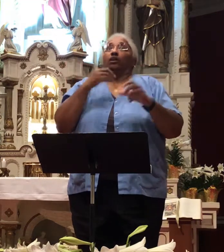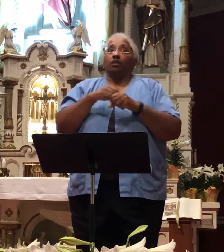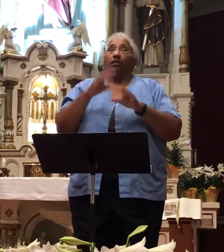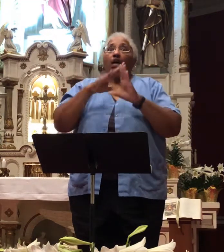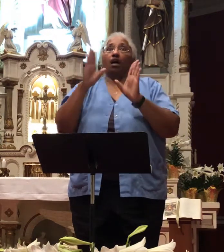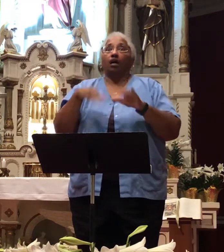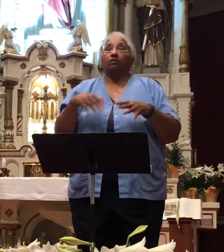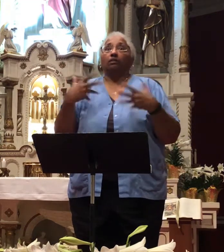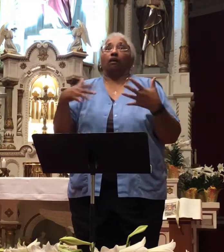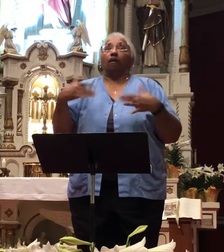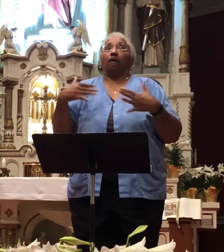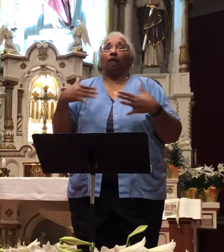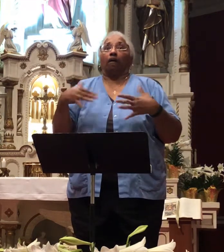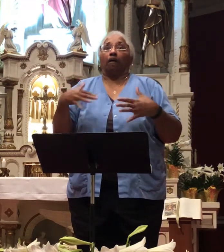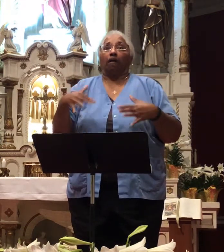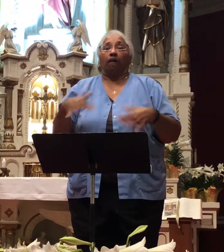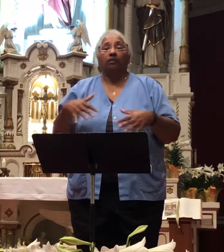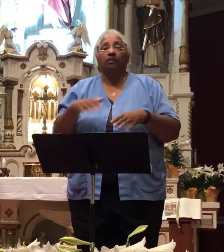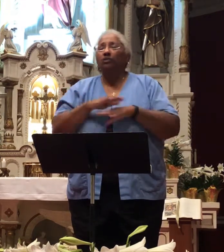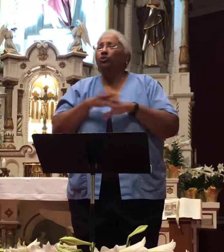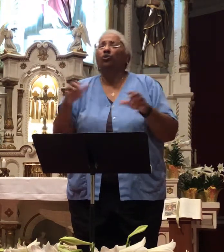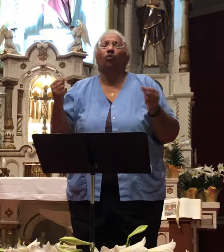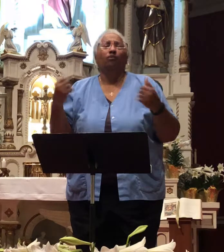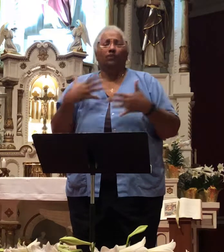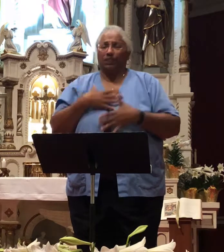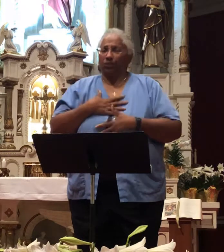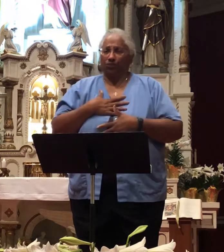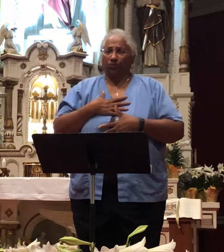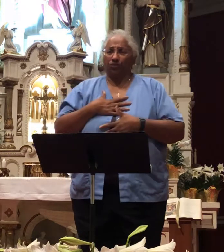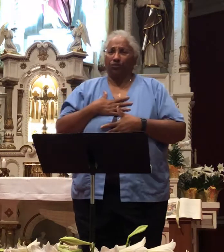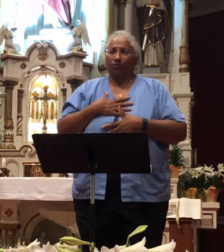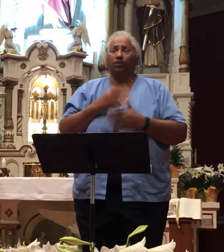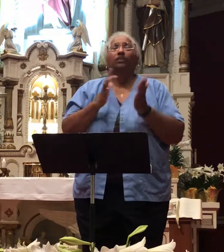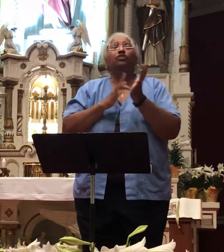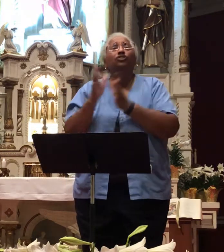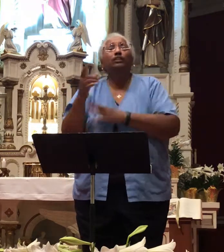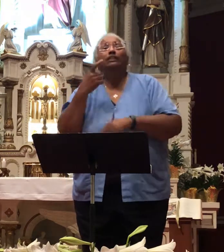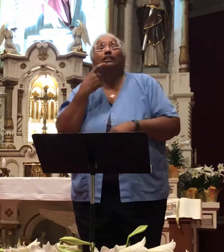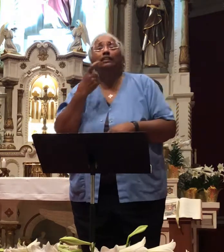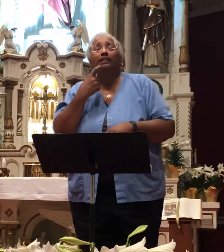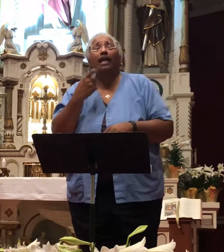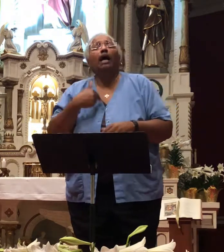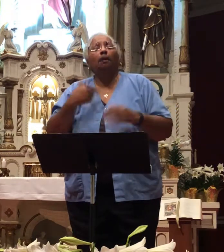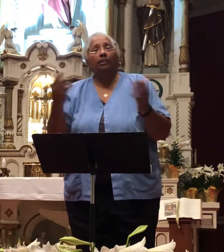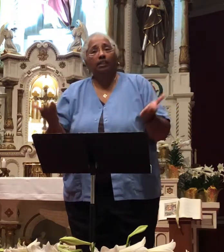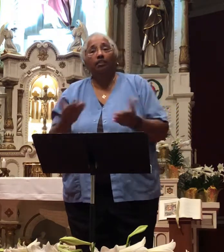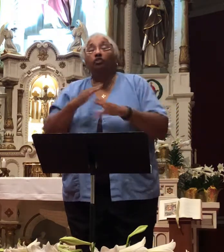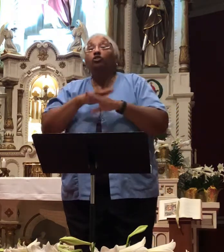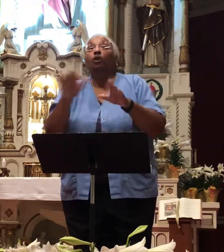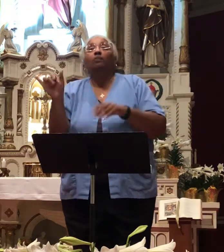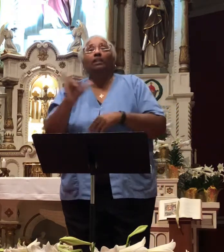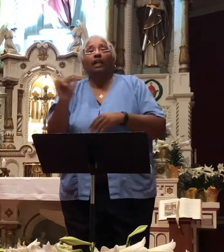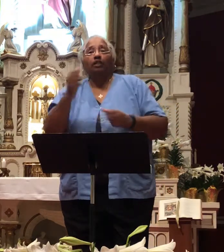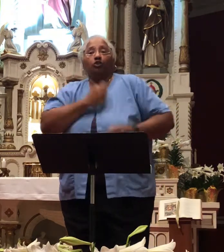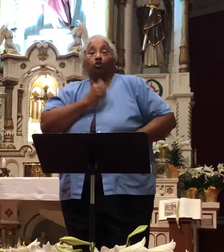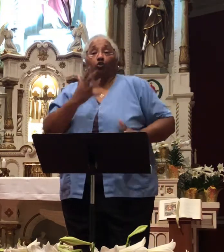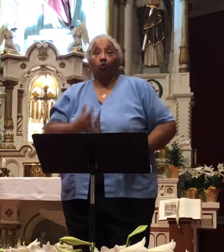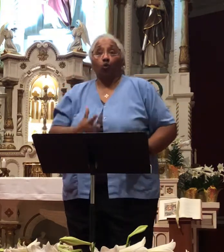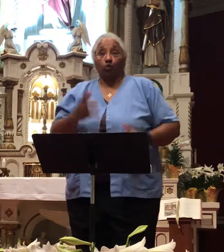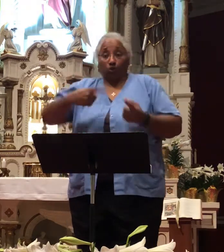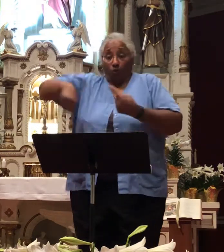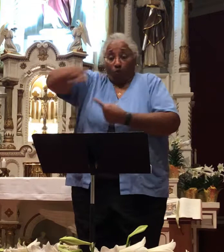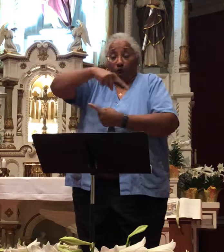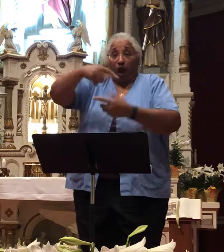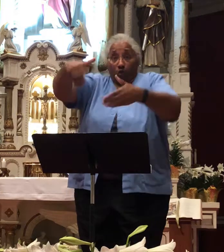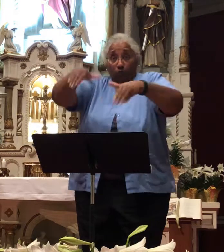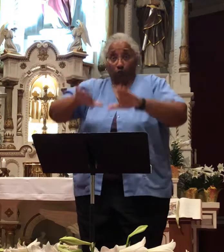fear. Listen to Jesus. Do not be afraid. I am here. Don't be like the soldiers around the tomb. Did you notice that in the gospel today?